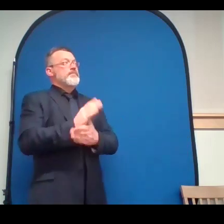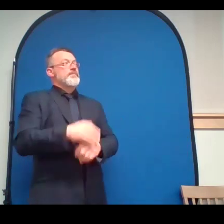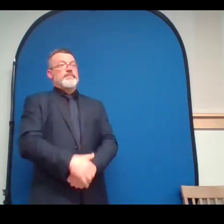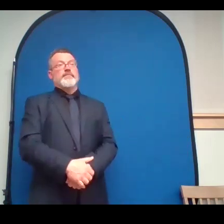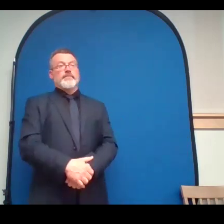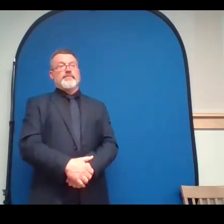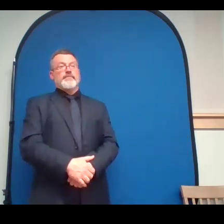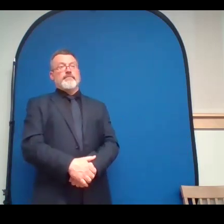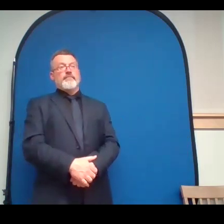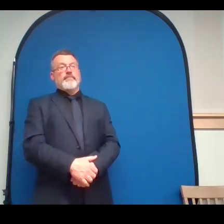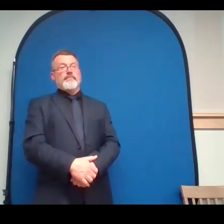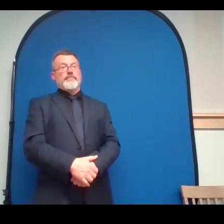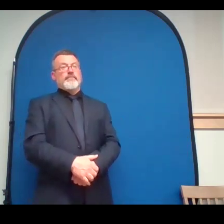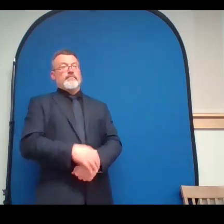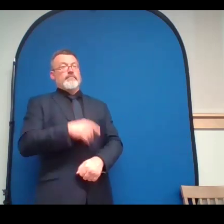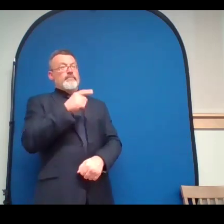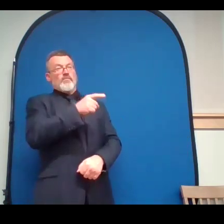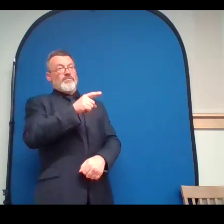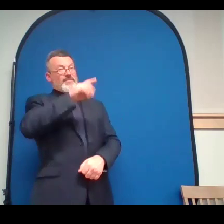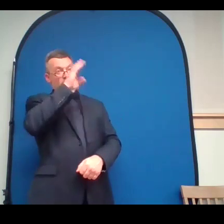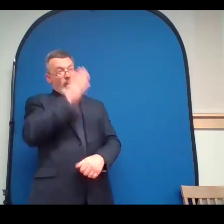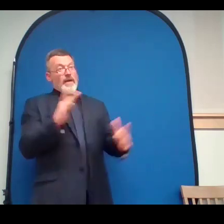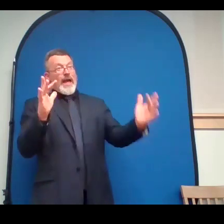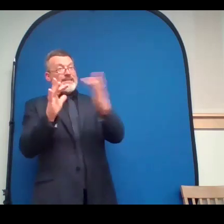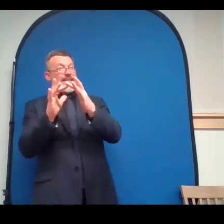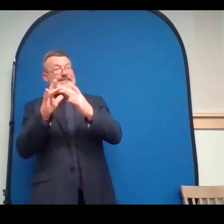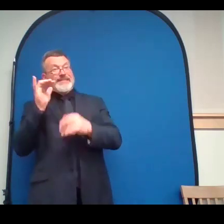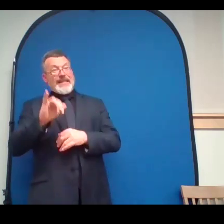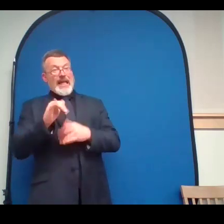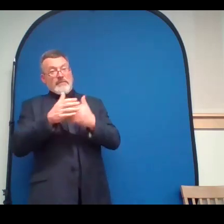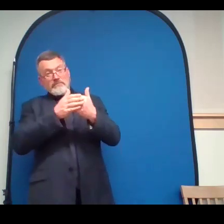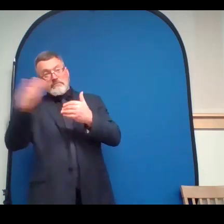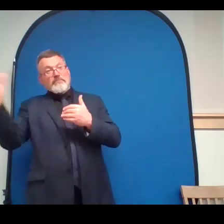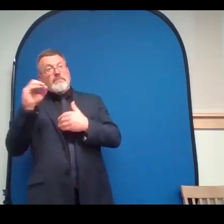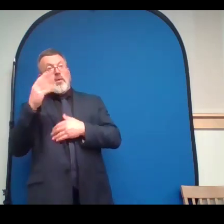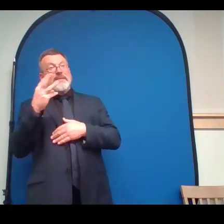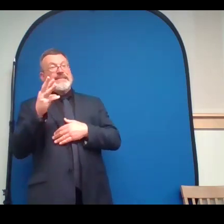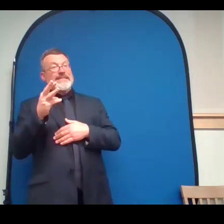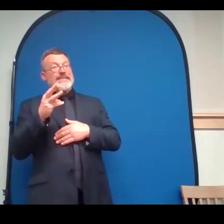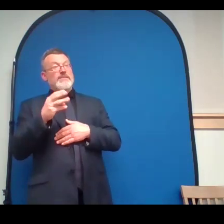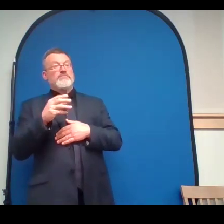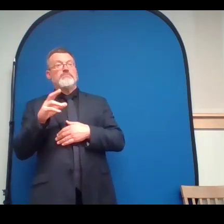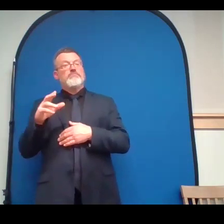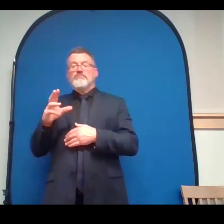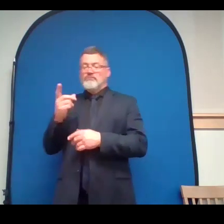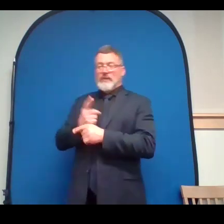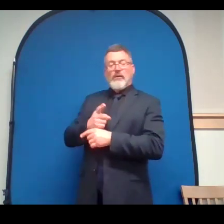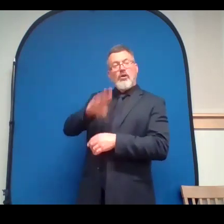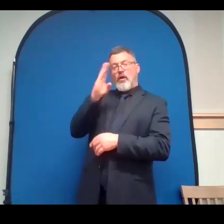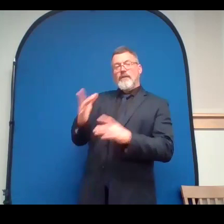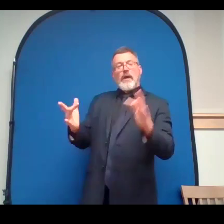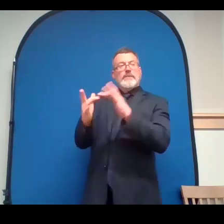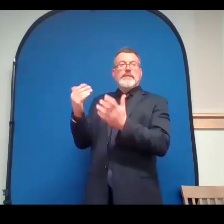sorry. But you never called after the 17th again to check and see if they had face to face.